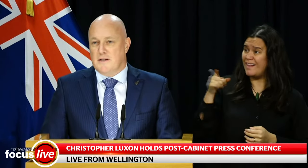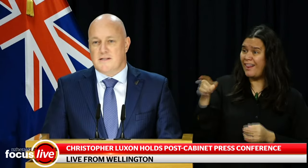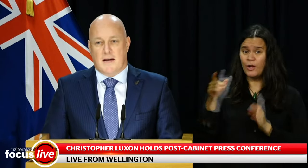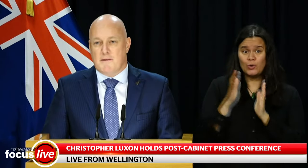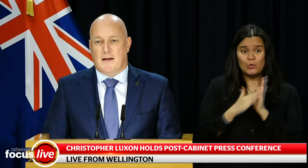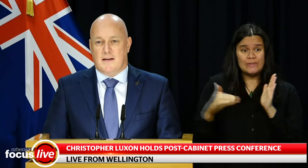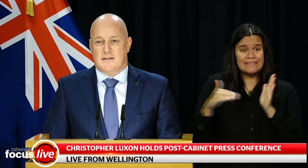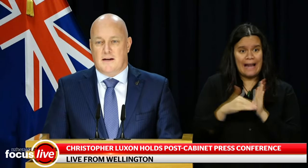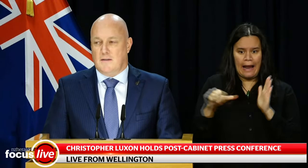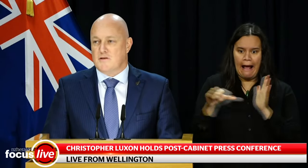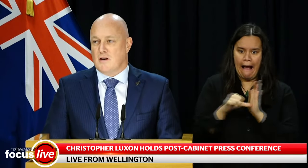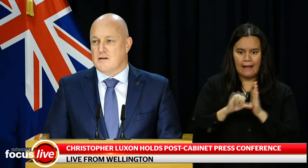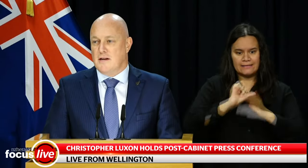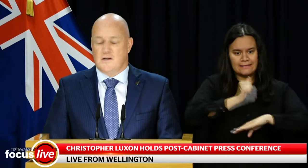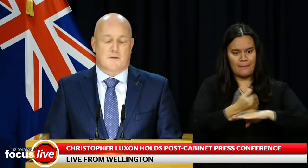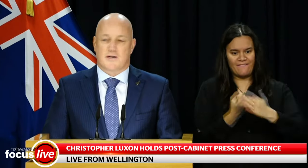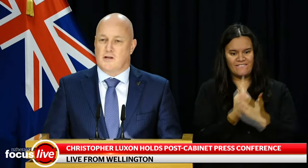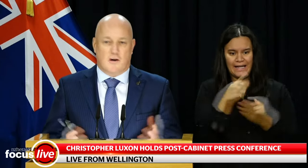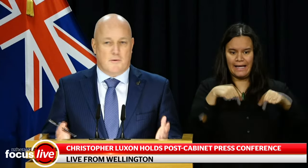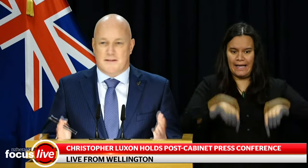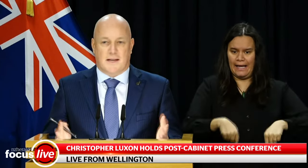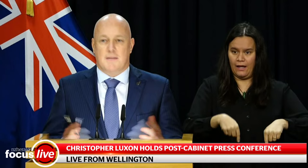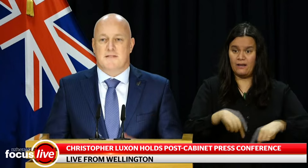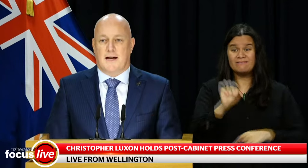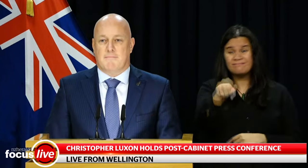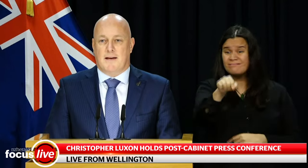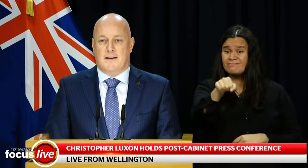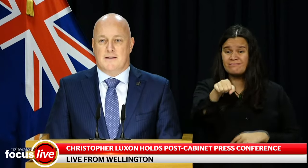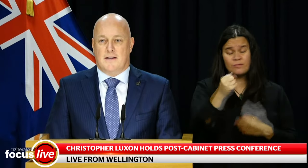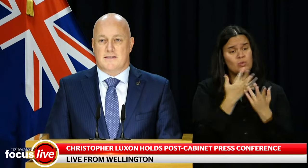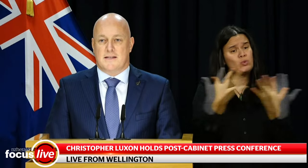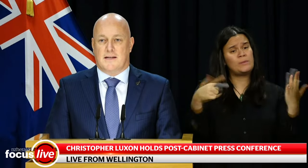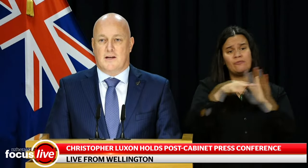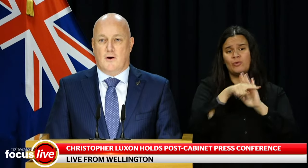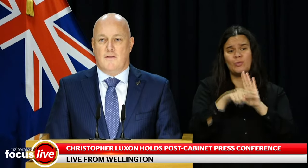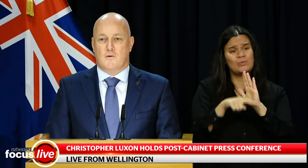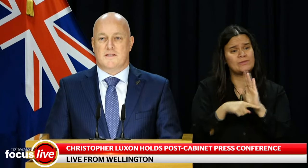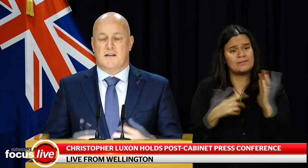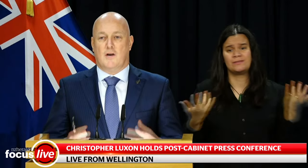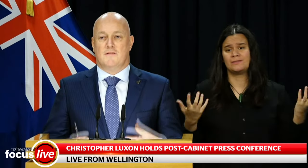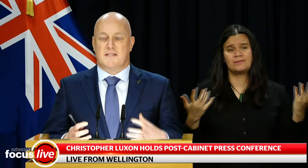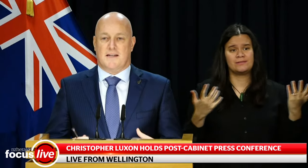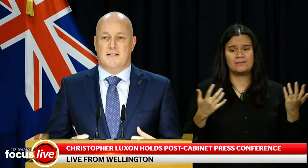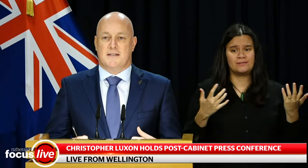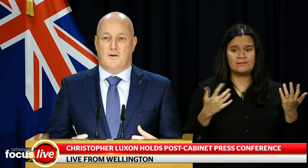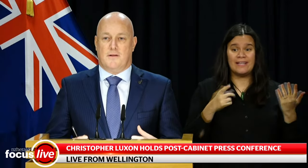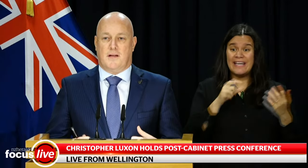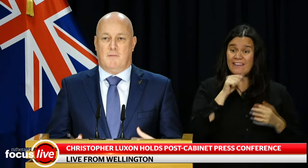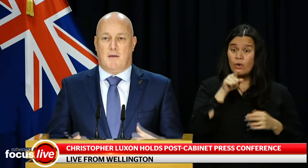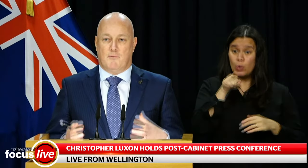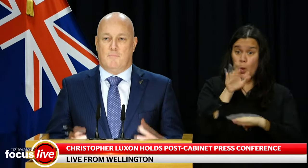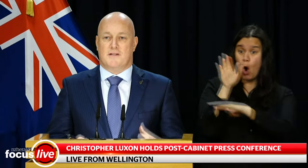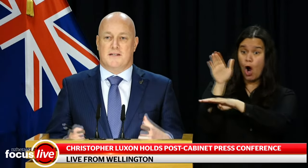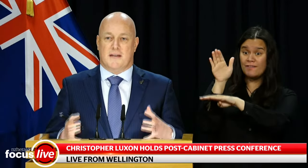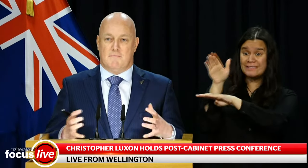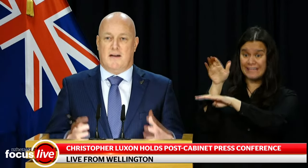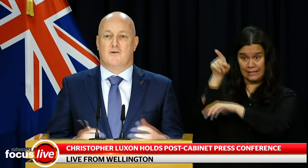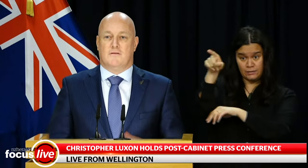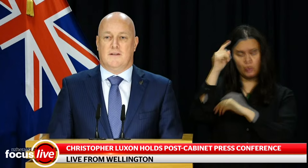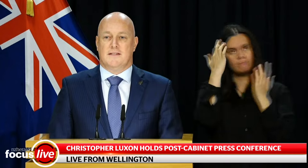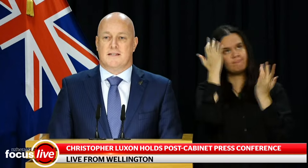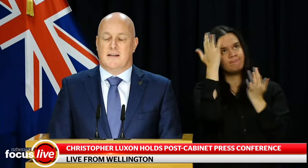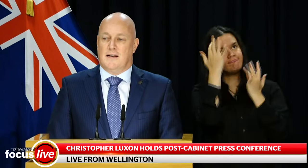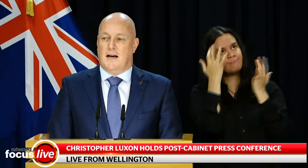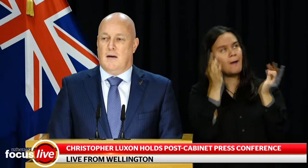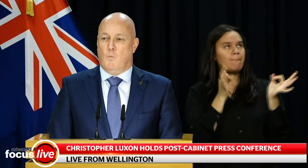ourselves into red tape and an obstruction economy, as I keep saying. And I just think, you know, if you're sitting overseas and you're thinking about properties and